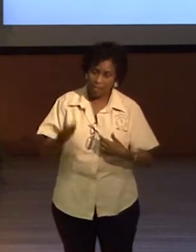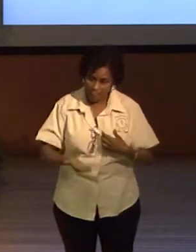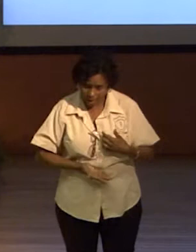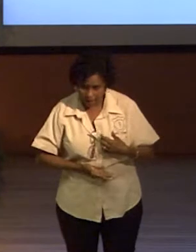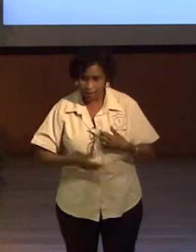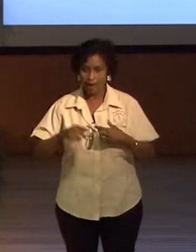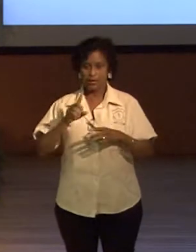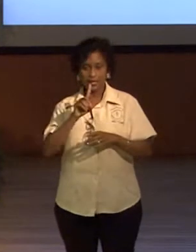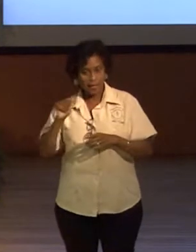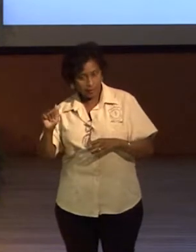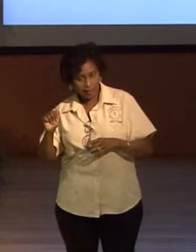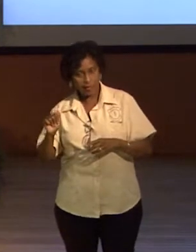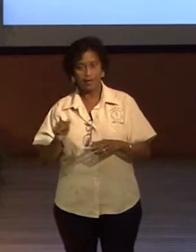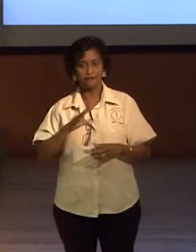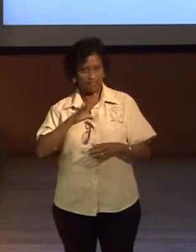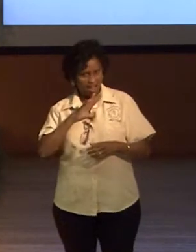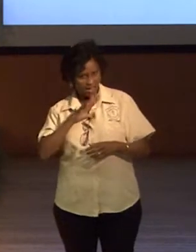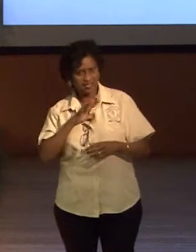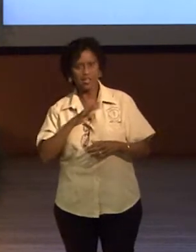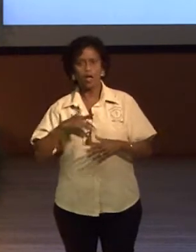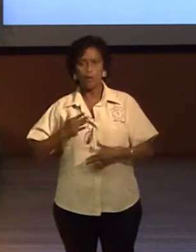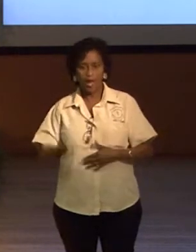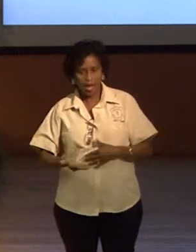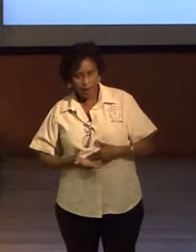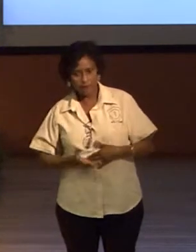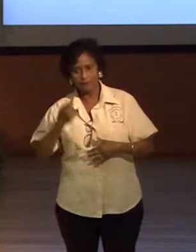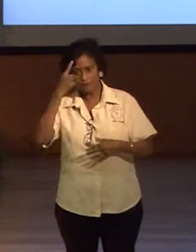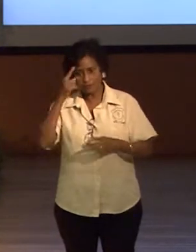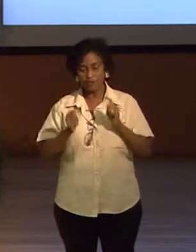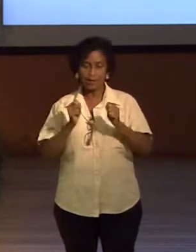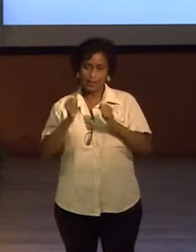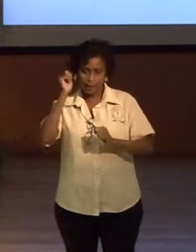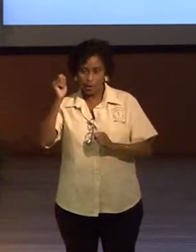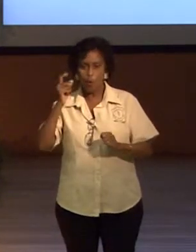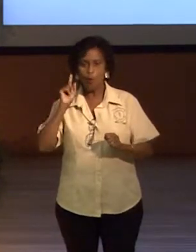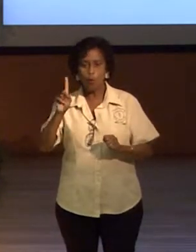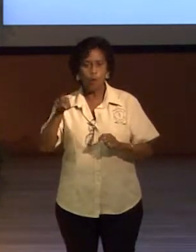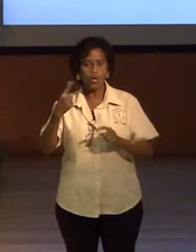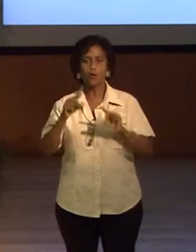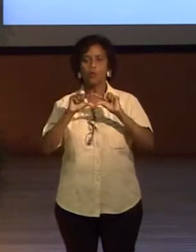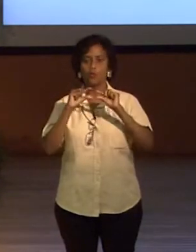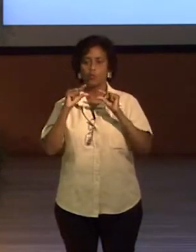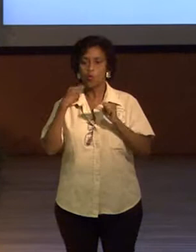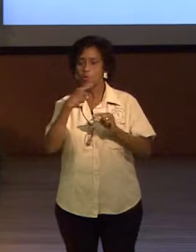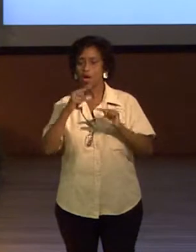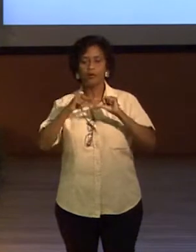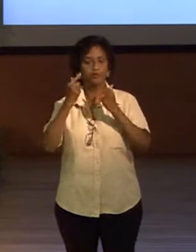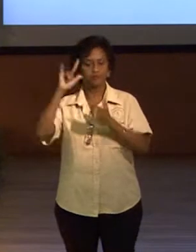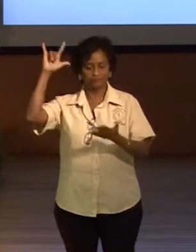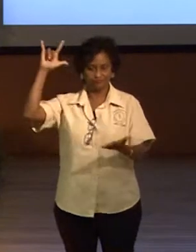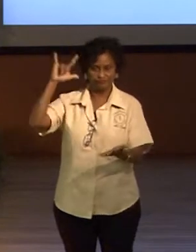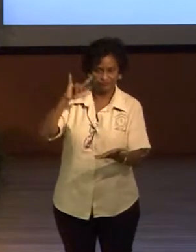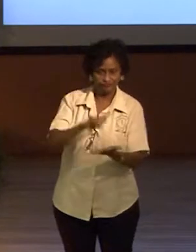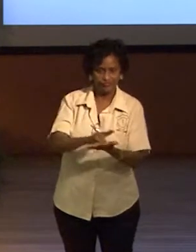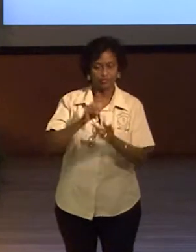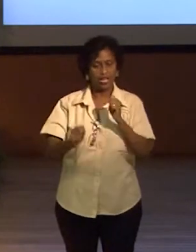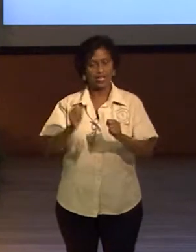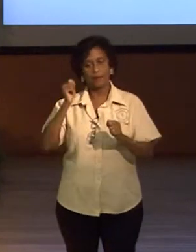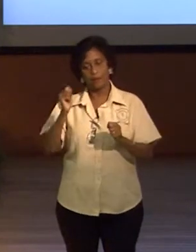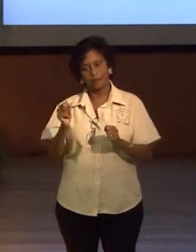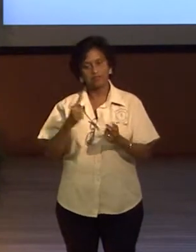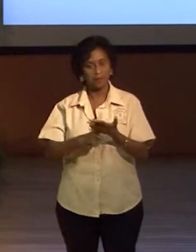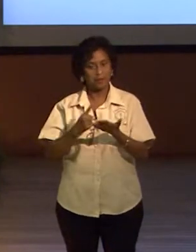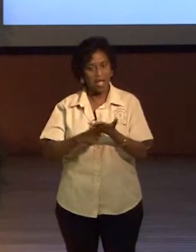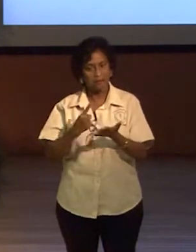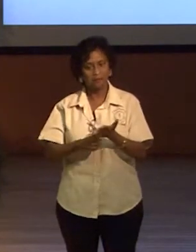particular difficulties. And one of the groups of people who are excluded from entering the country, and on the surface for good